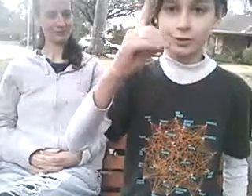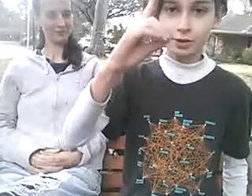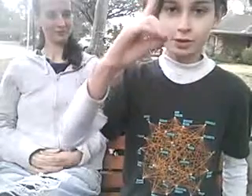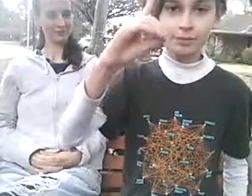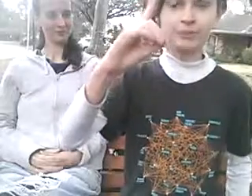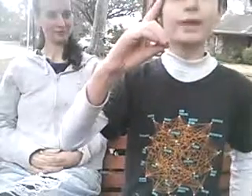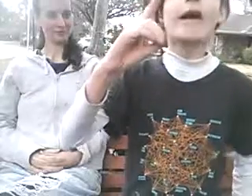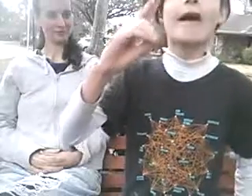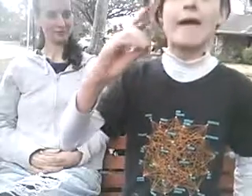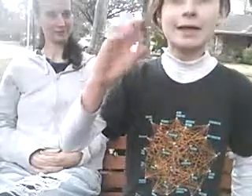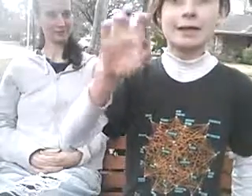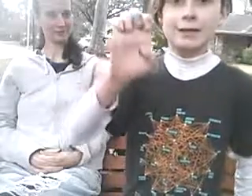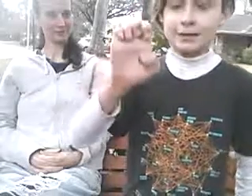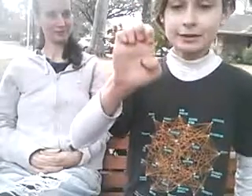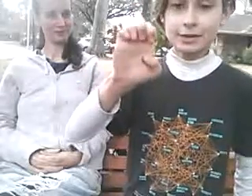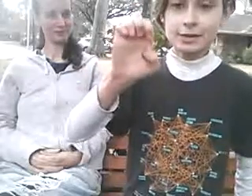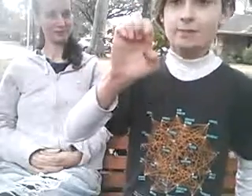D, E,